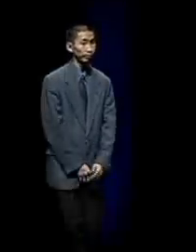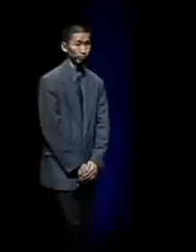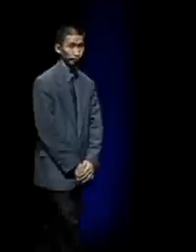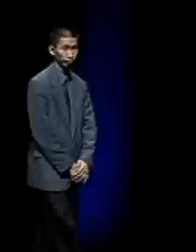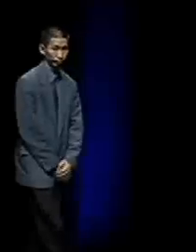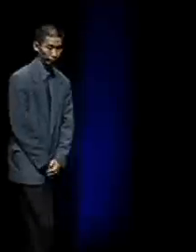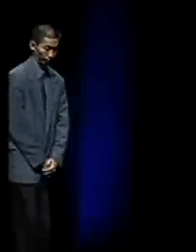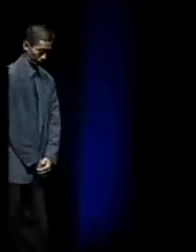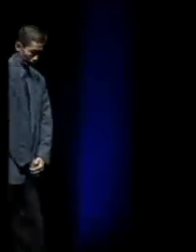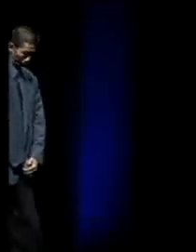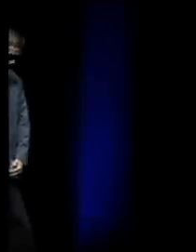Thank you.